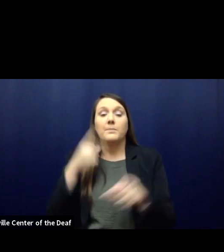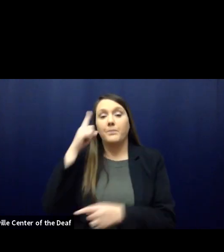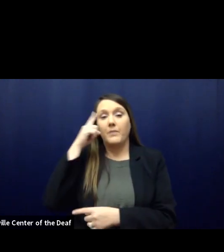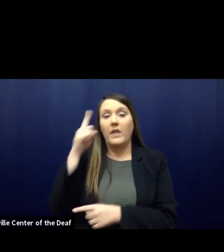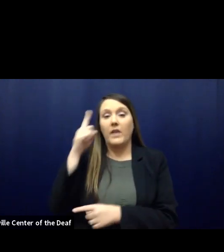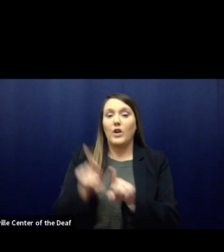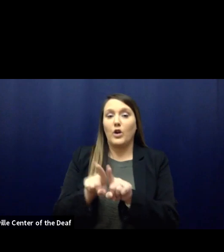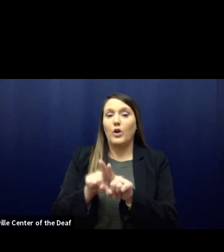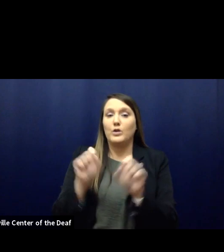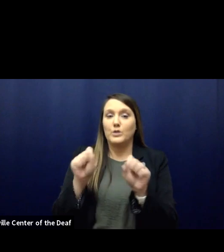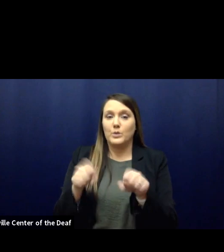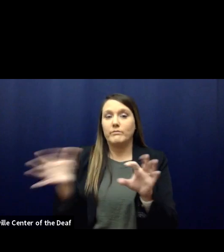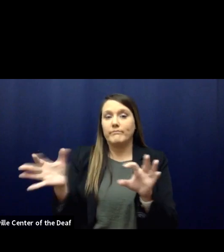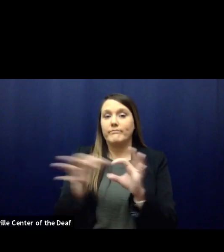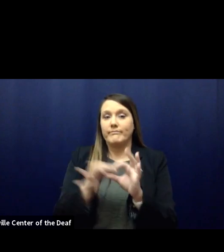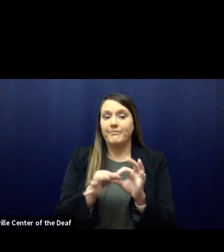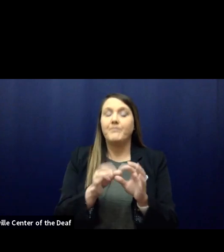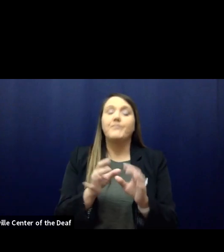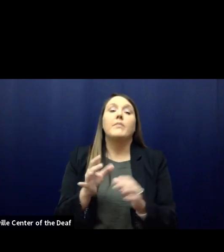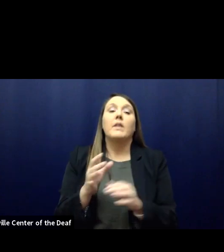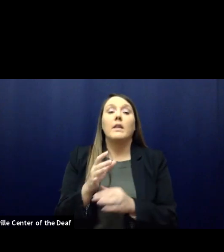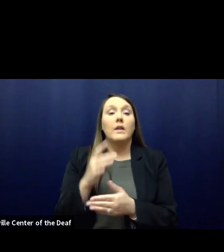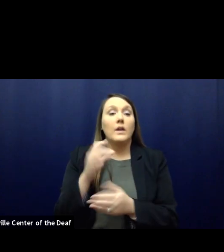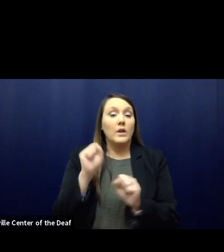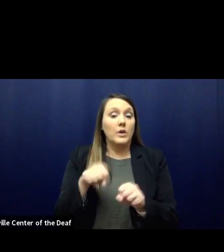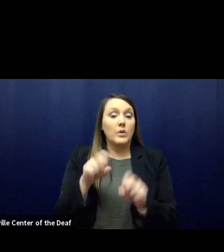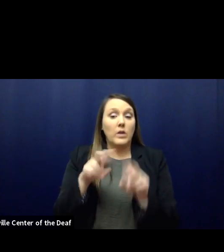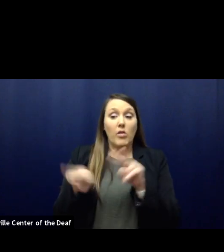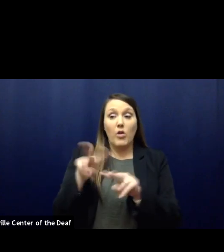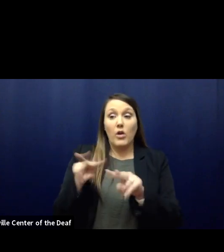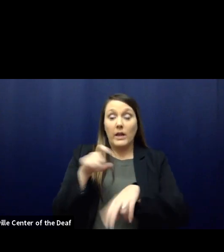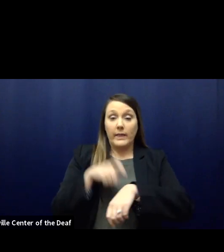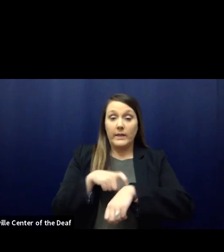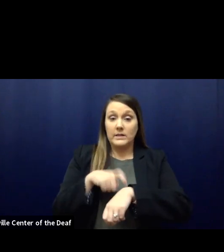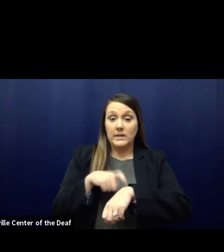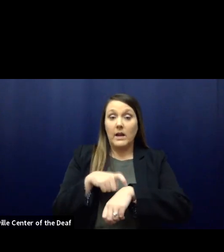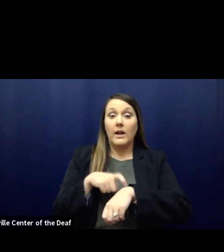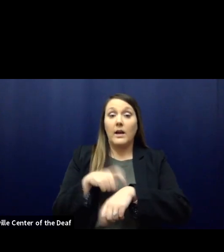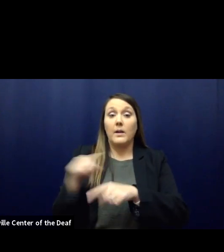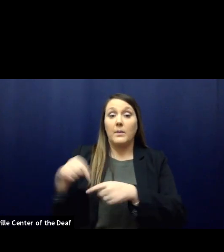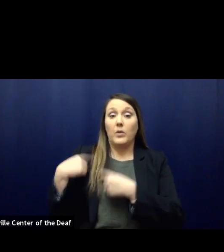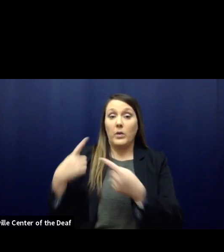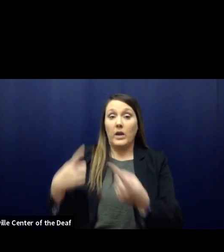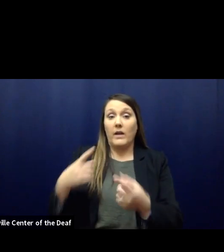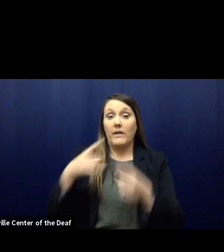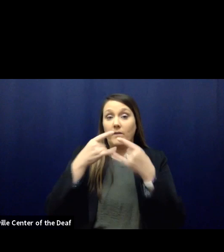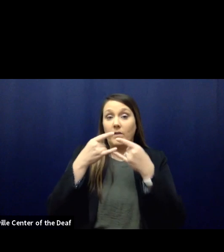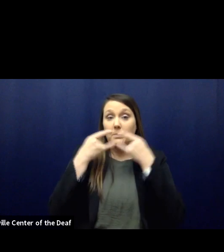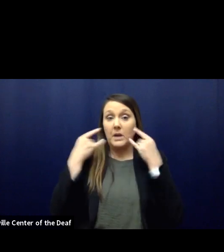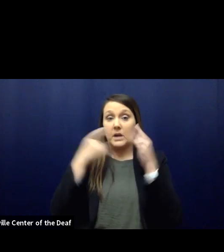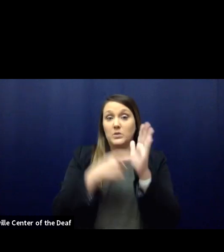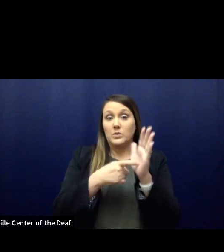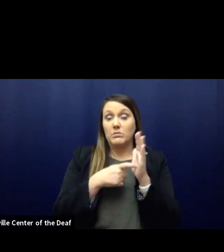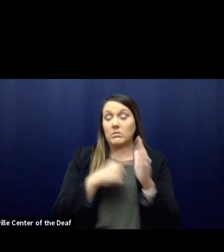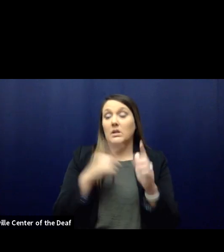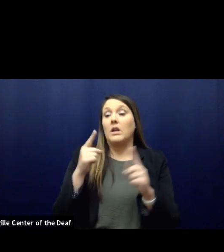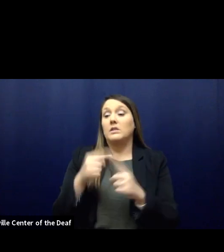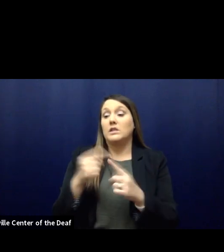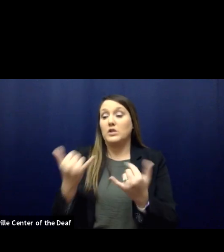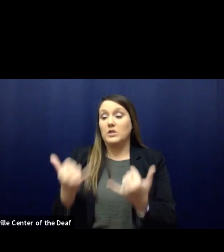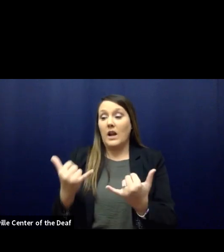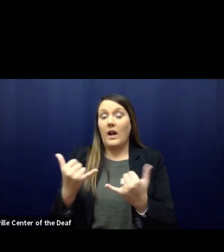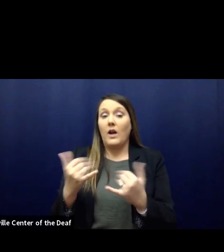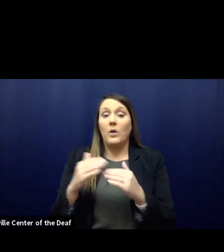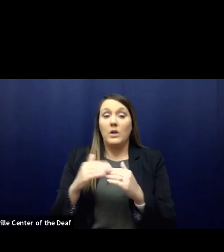into play, and you can, look at the time frame that we had from the mask mandate until now, or more than 2